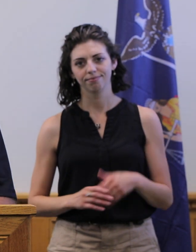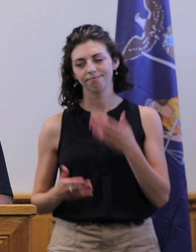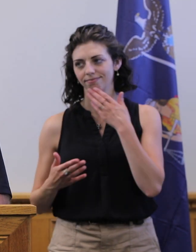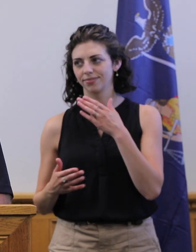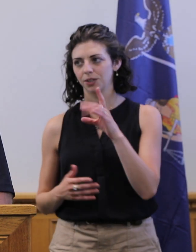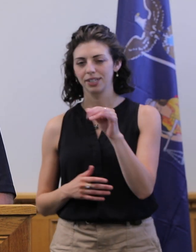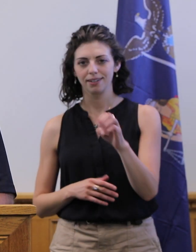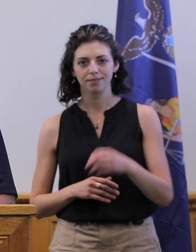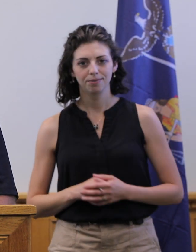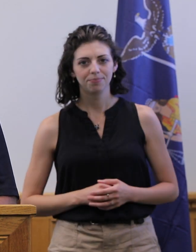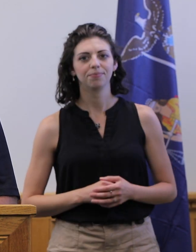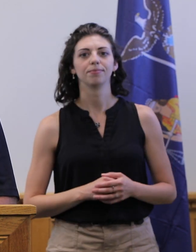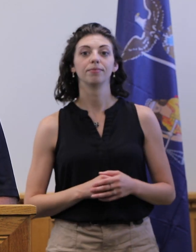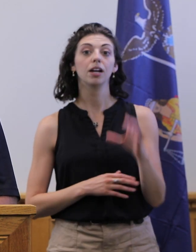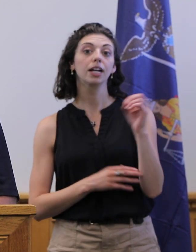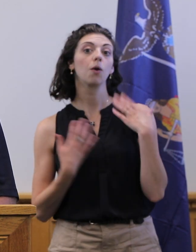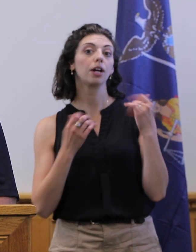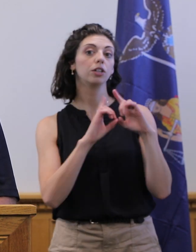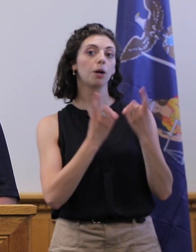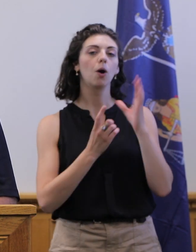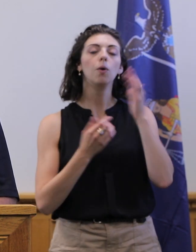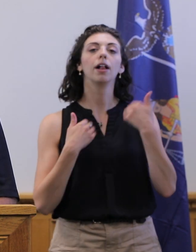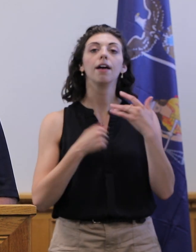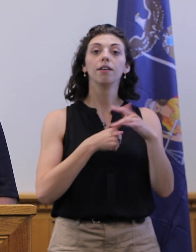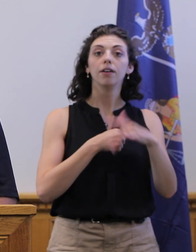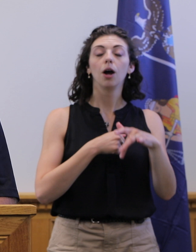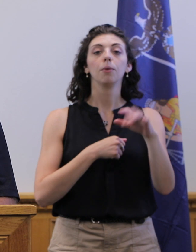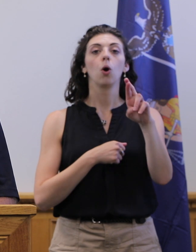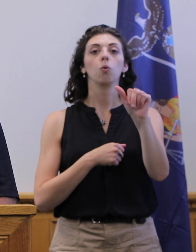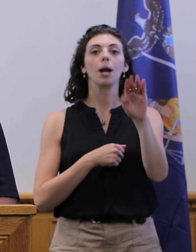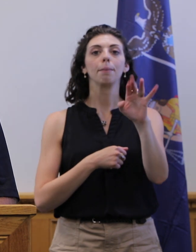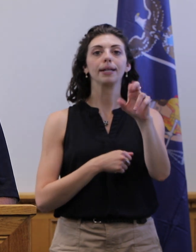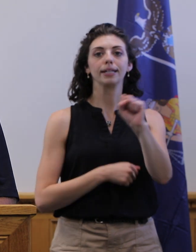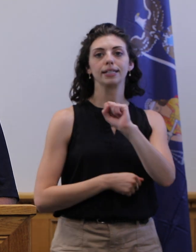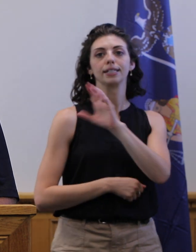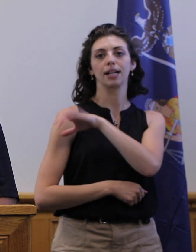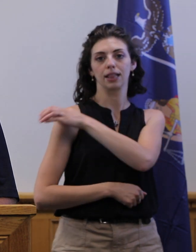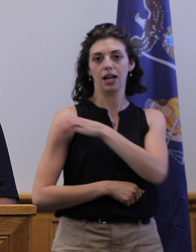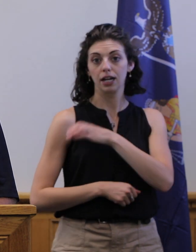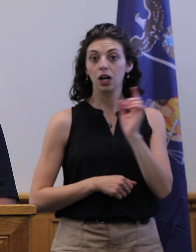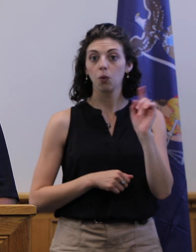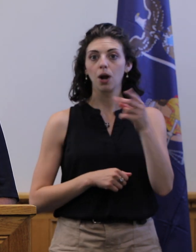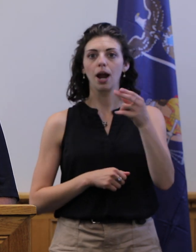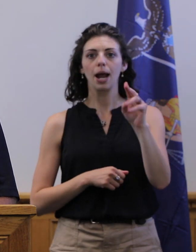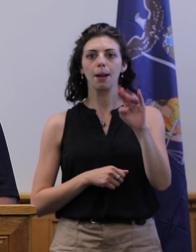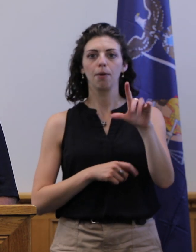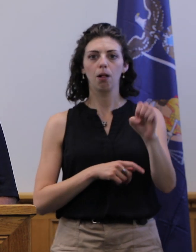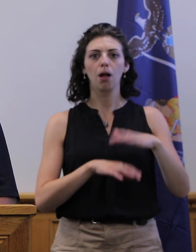Thank you, Diane. The County Health Department will hold its next rabies clinic Wednesday, July 15th at the Hannibal Town Highway